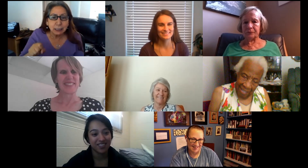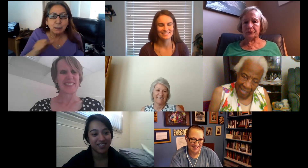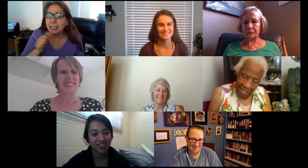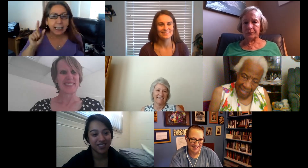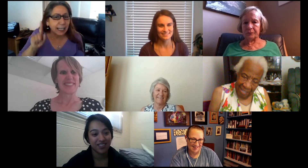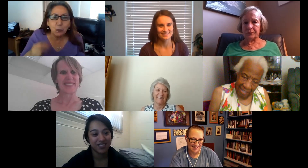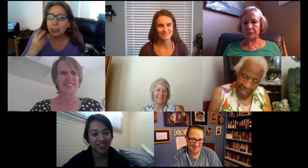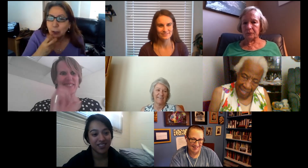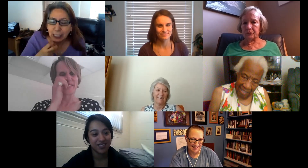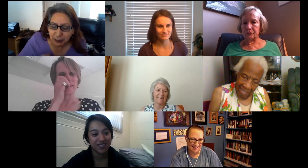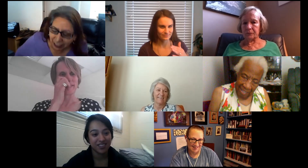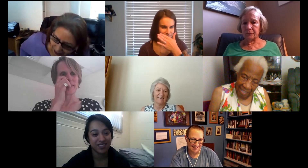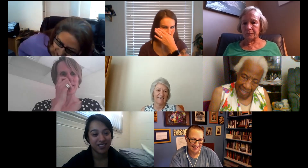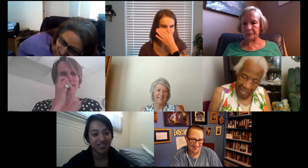but I cannot read your lips.